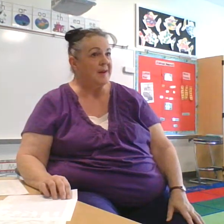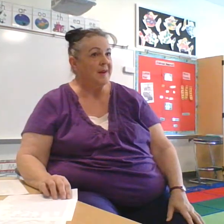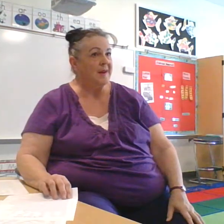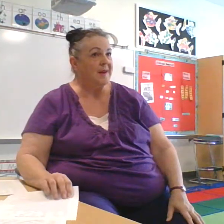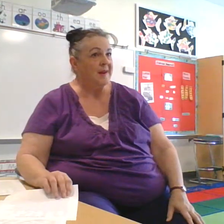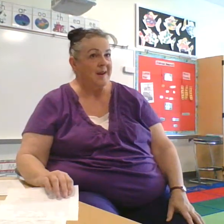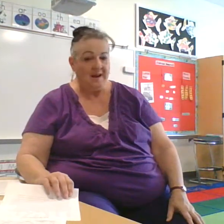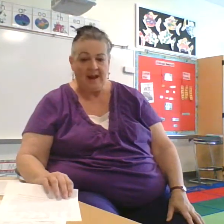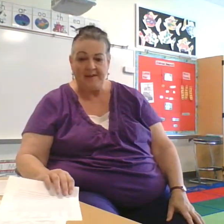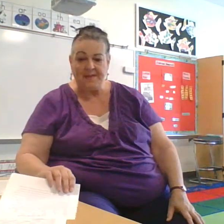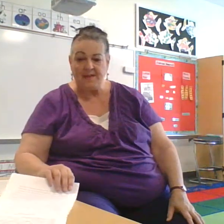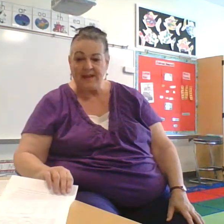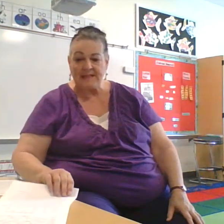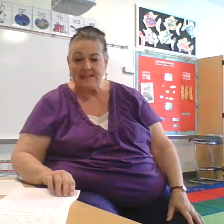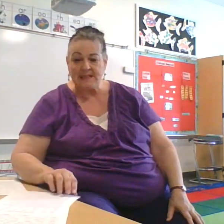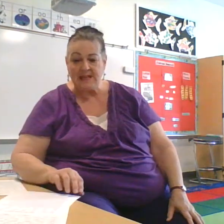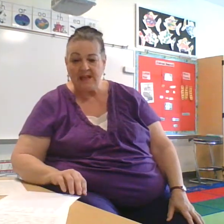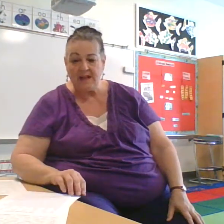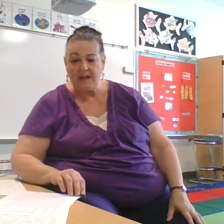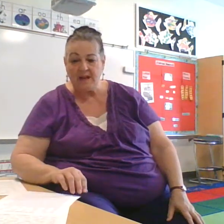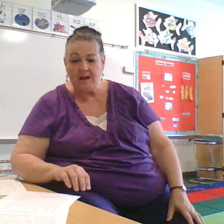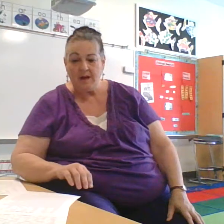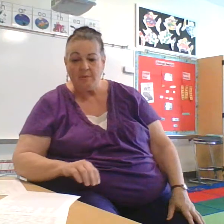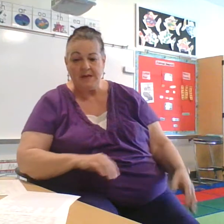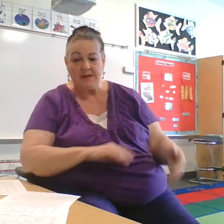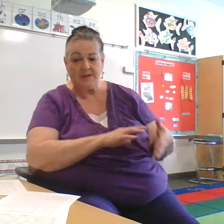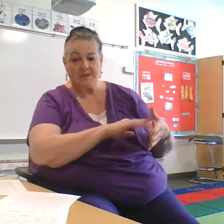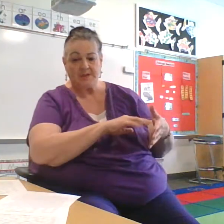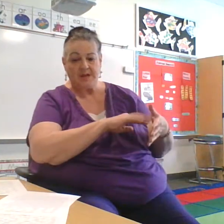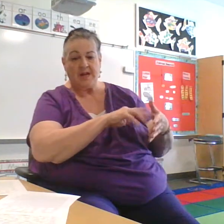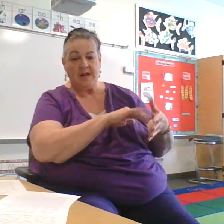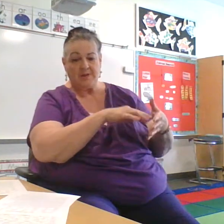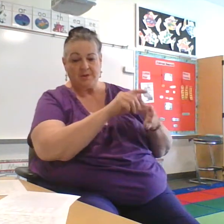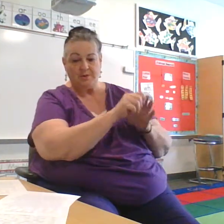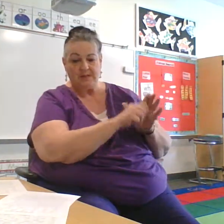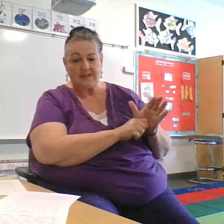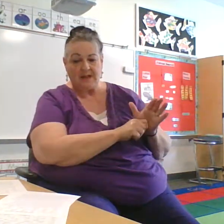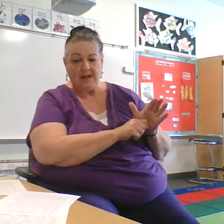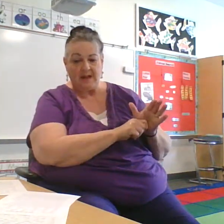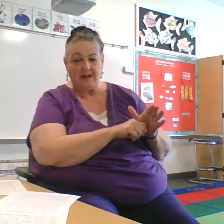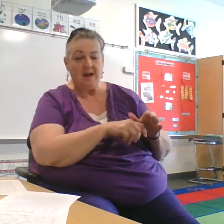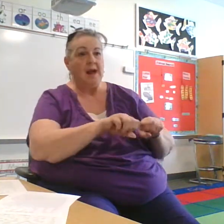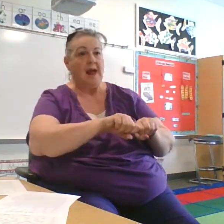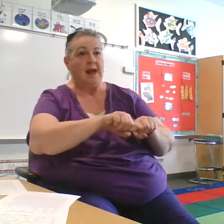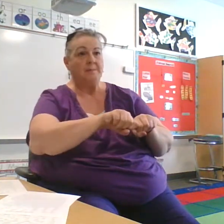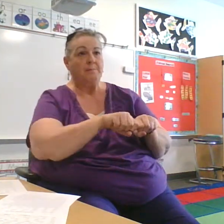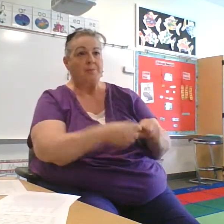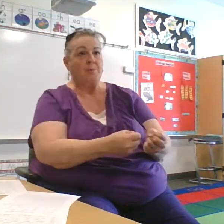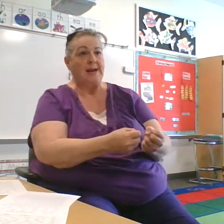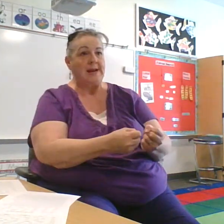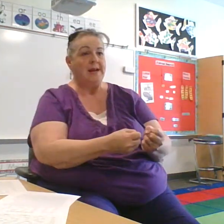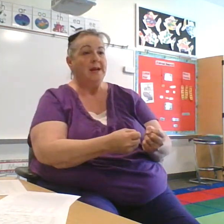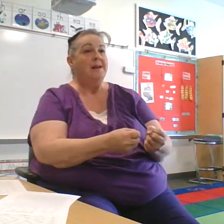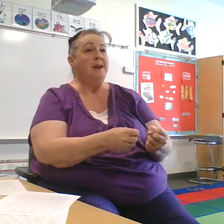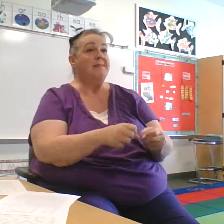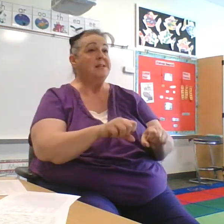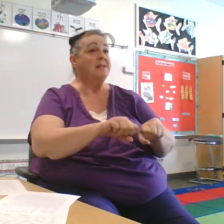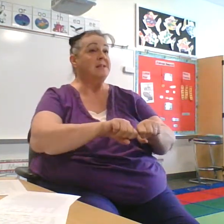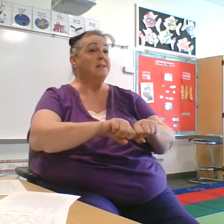Okay. And then lesson 10, we did study and student again, and break. Now this is,